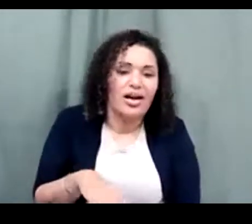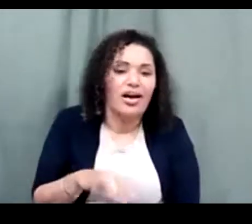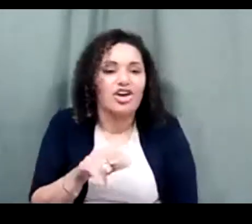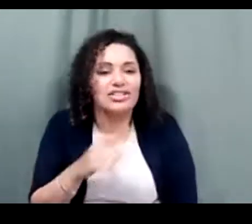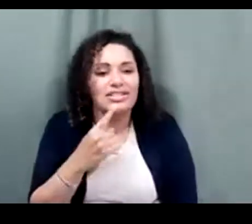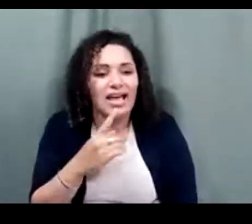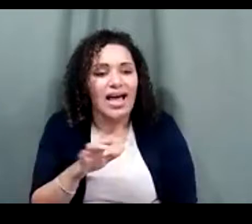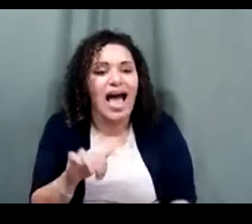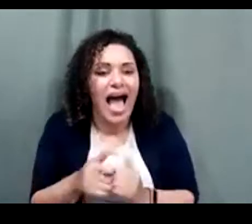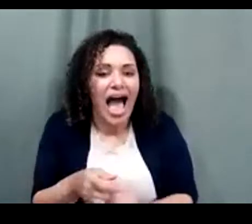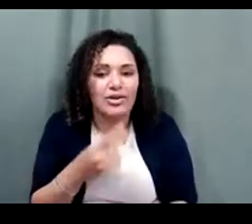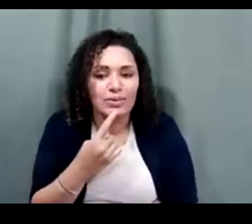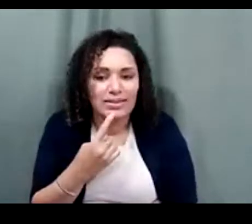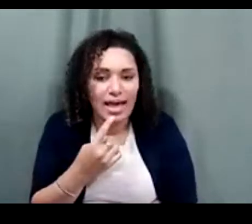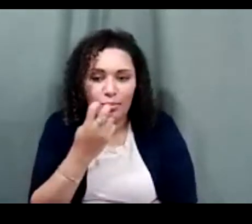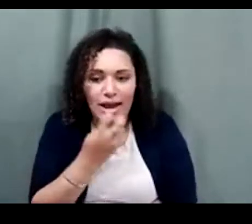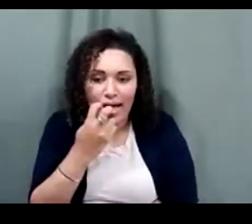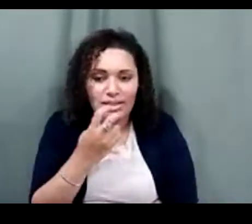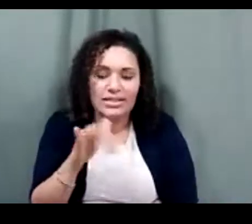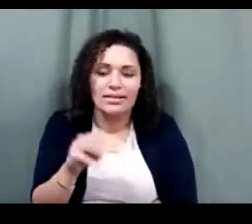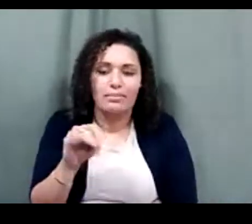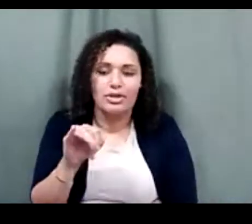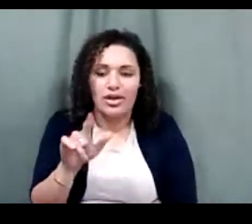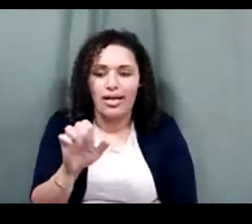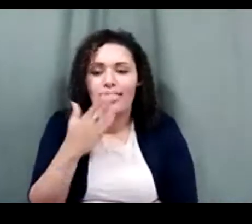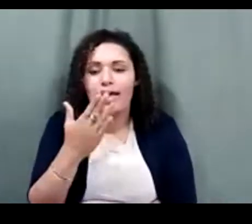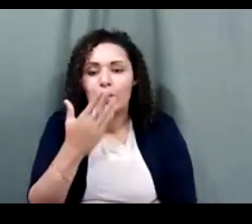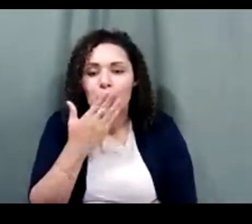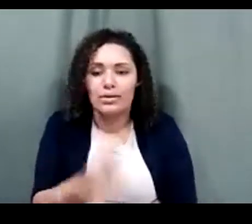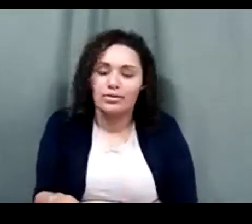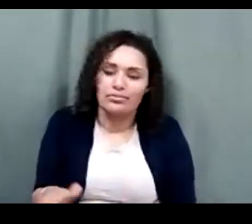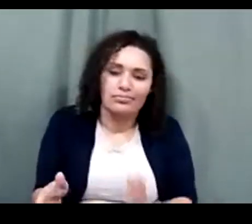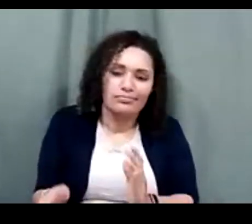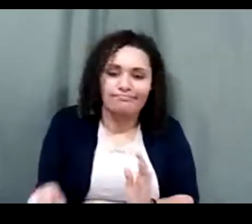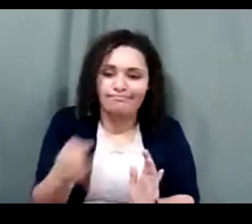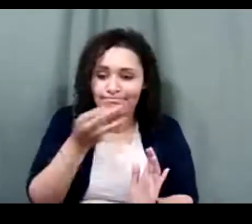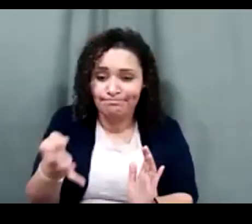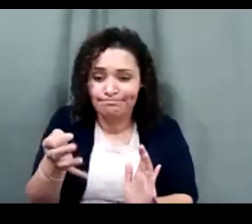you say it. All right, thank you, Michelle. Diacetyl. All right, there you go. From the pro. That's excellent.